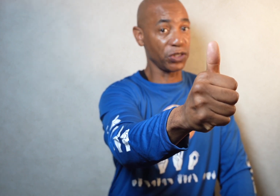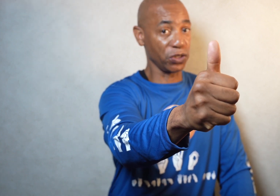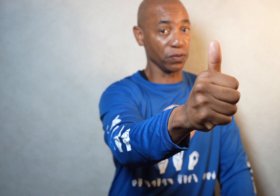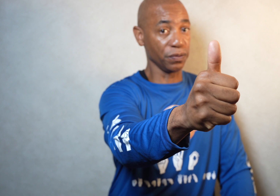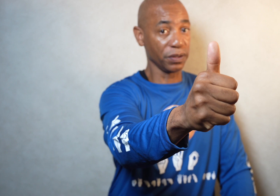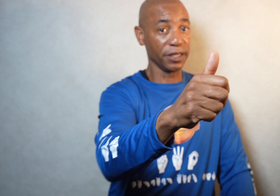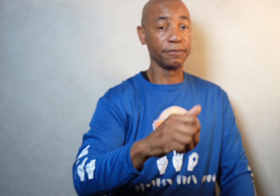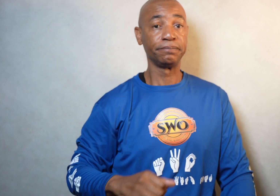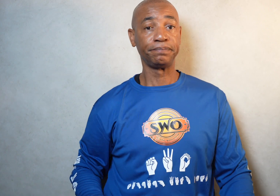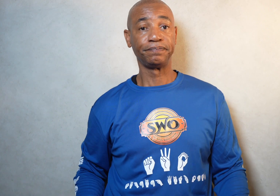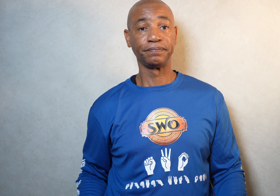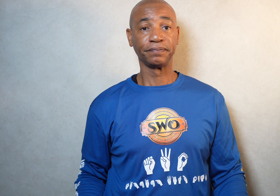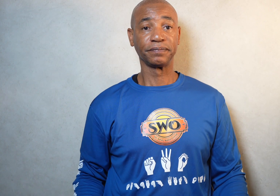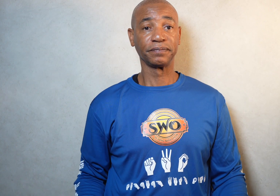to.